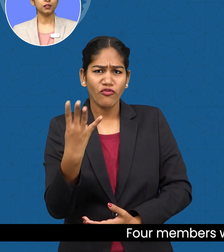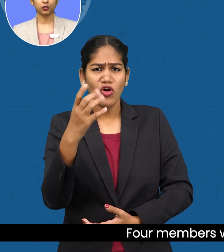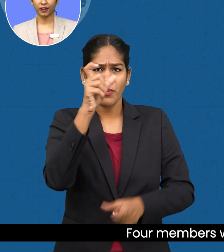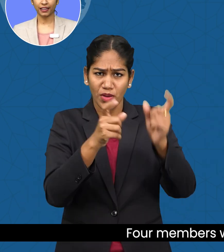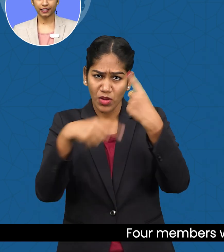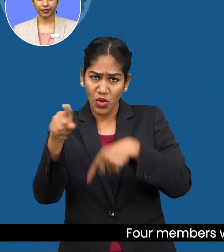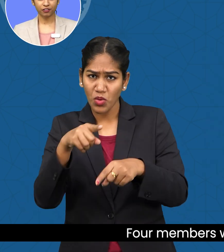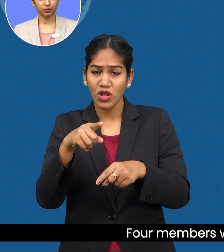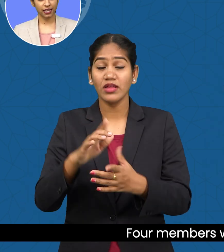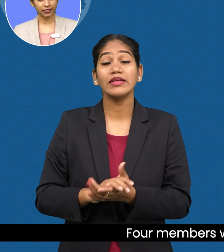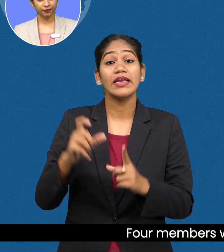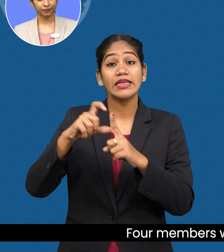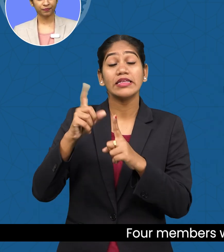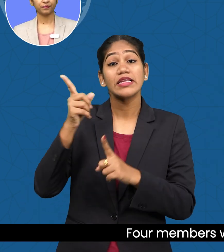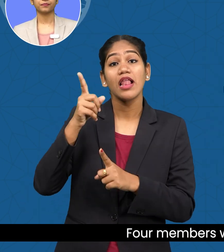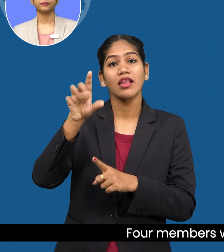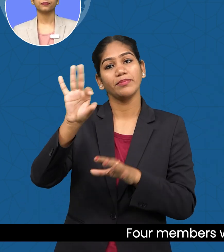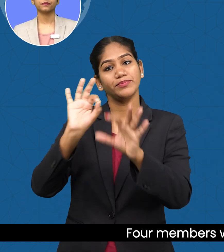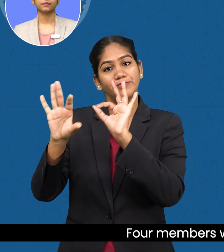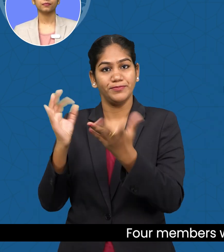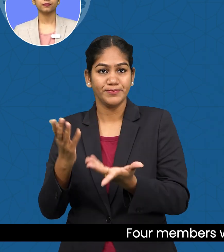4 members were elected from Delhi,